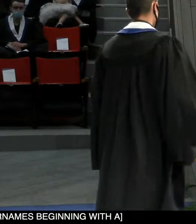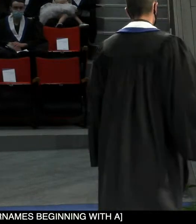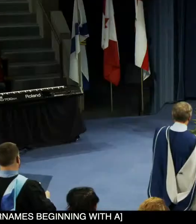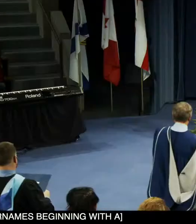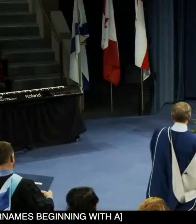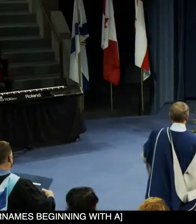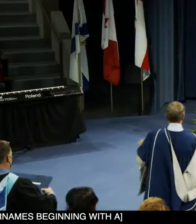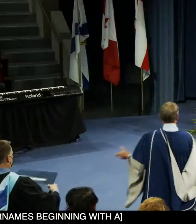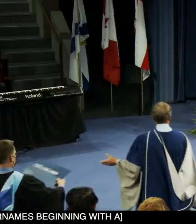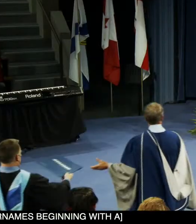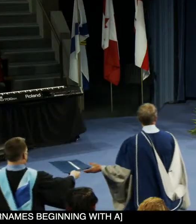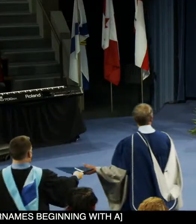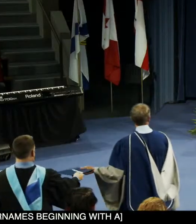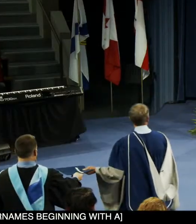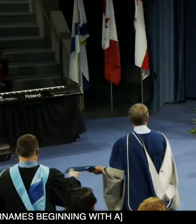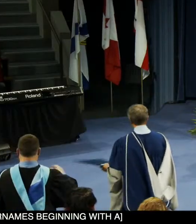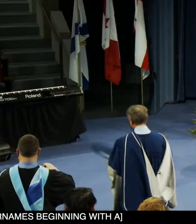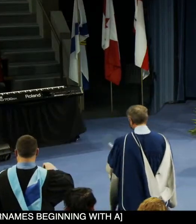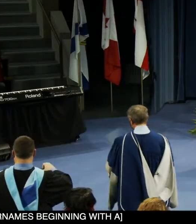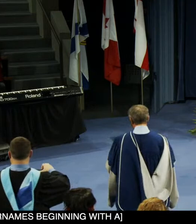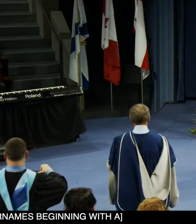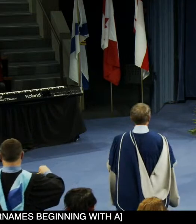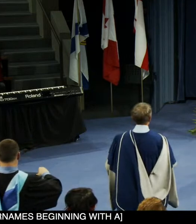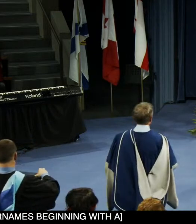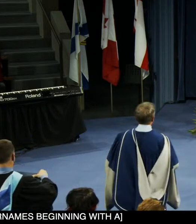Jacob Atwood.